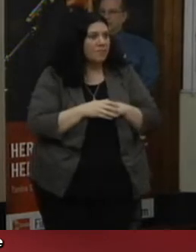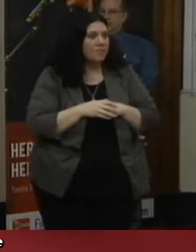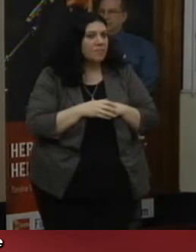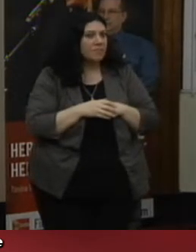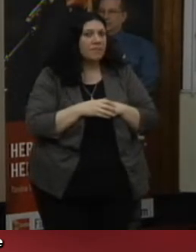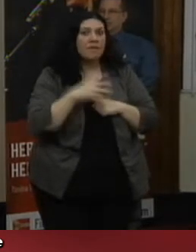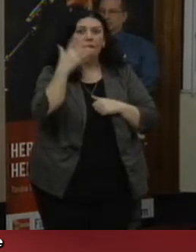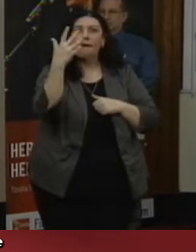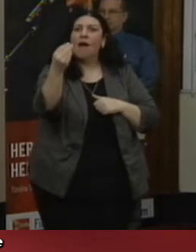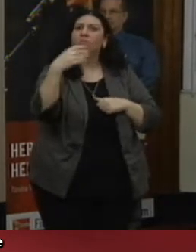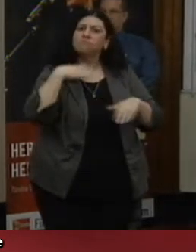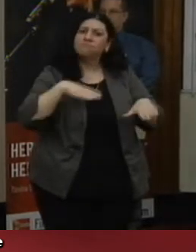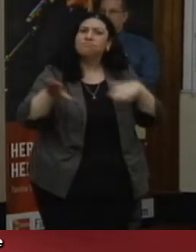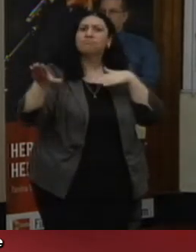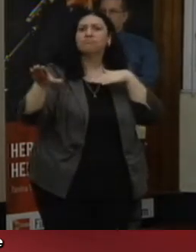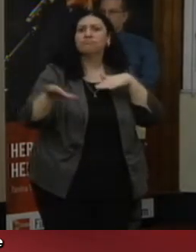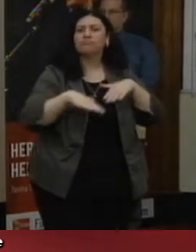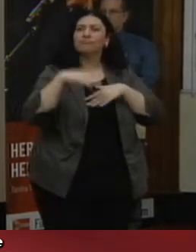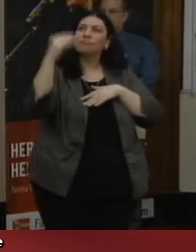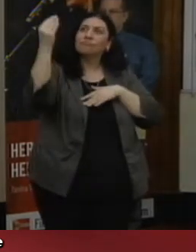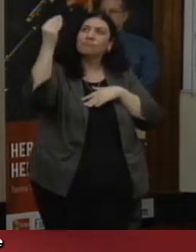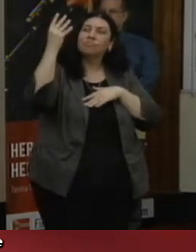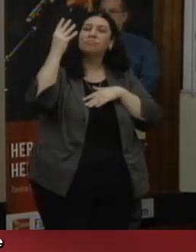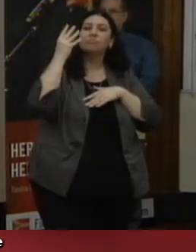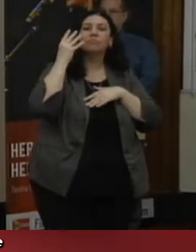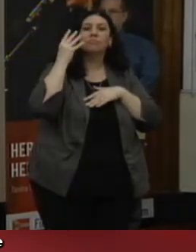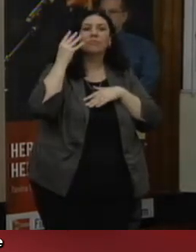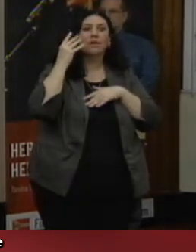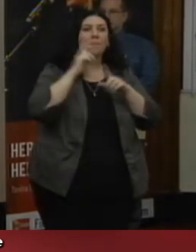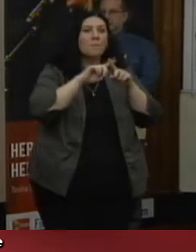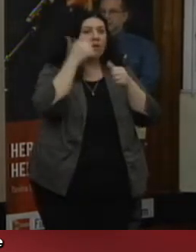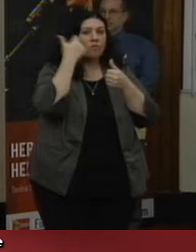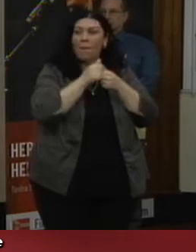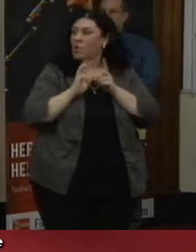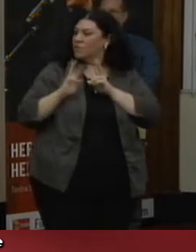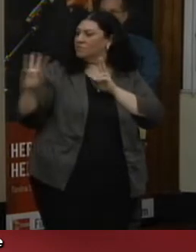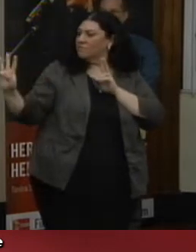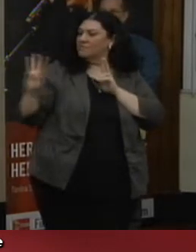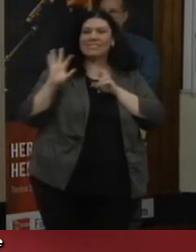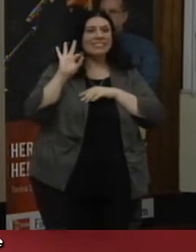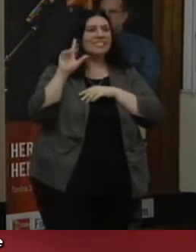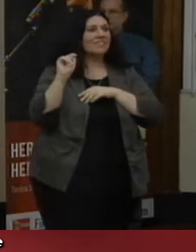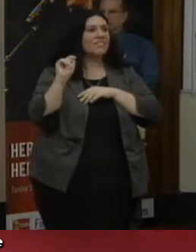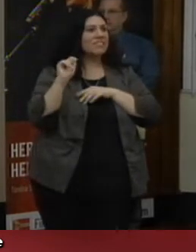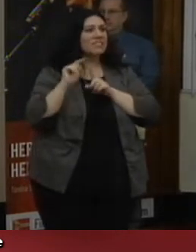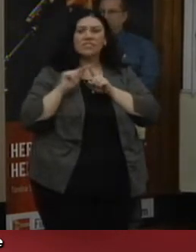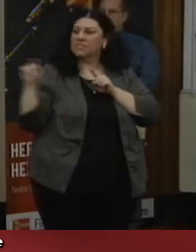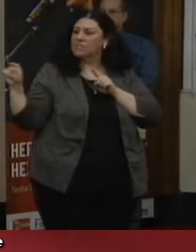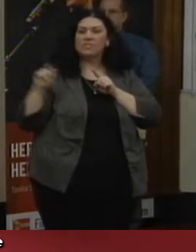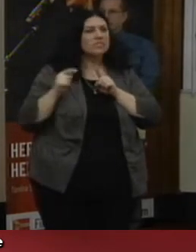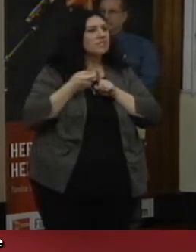Go outdoors for a walk. Maintain 6 feet of distance between one another.